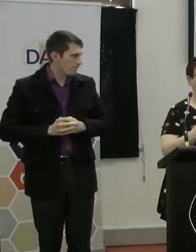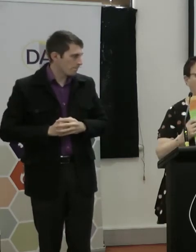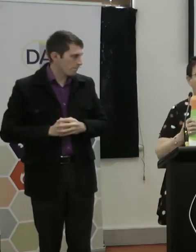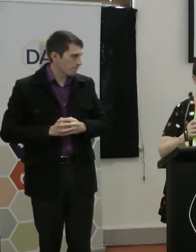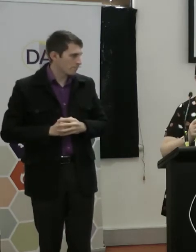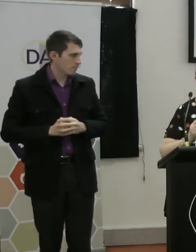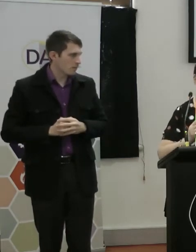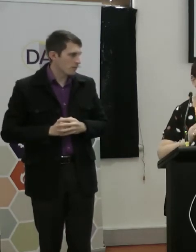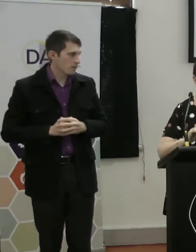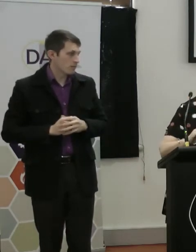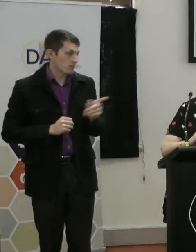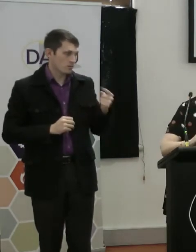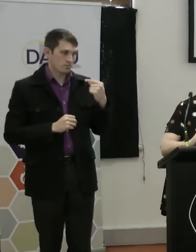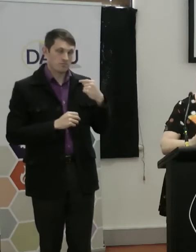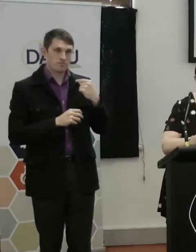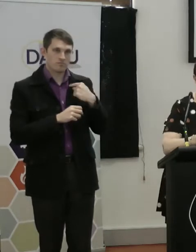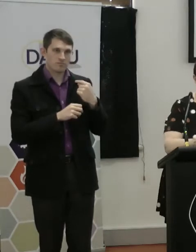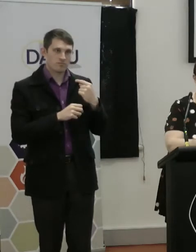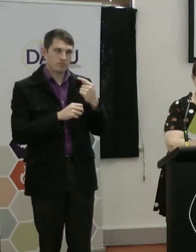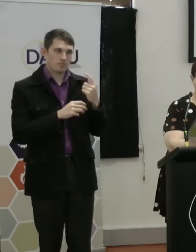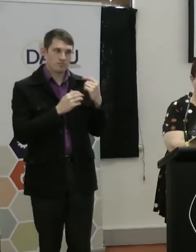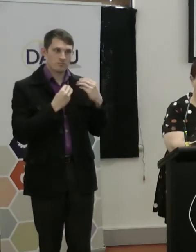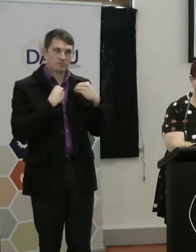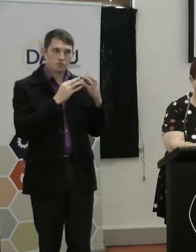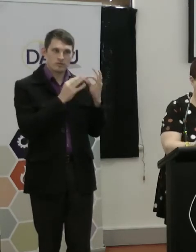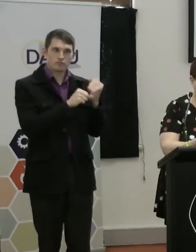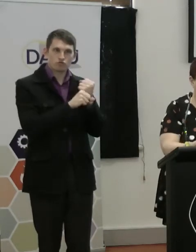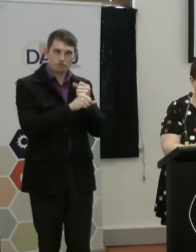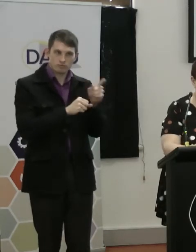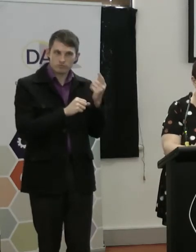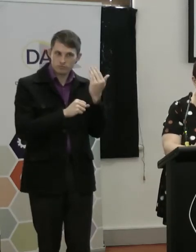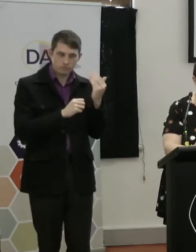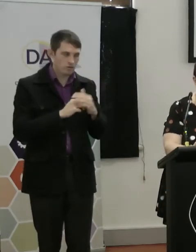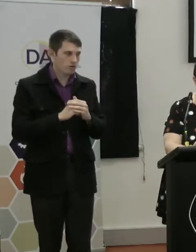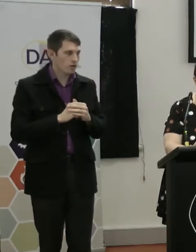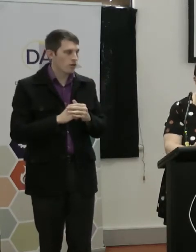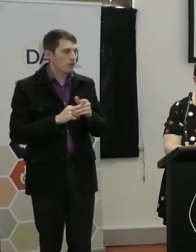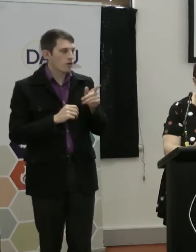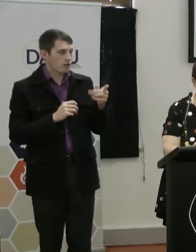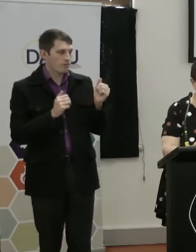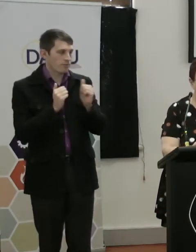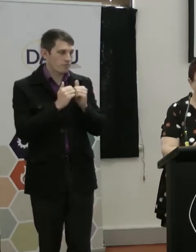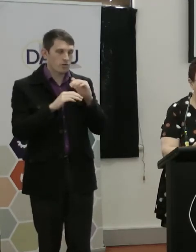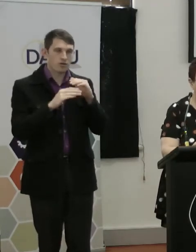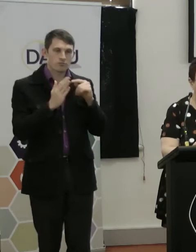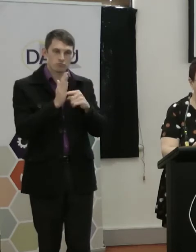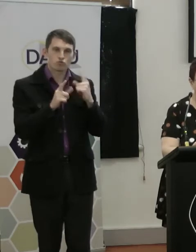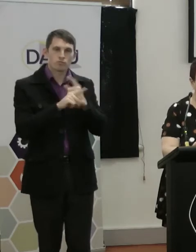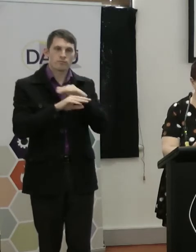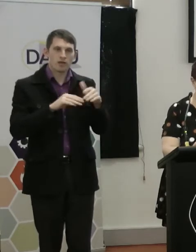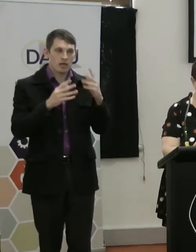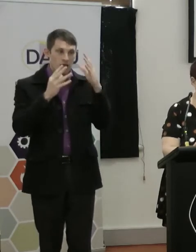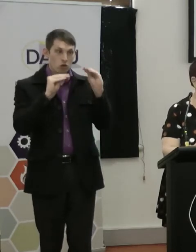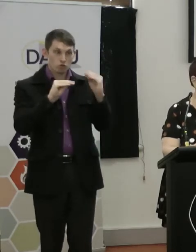something I produced earlier, not me particularly, but we do have a paper towards inclusive education and a